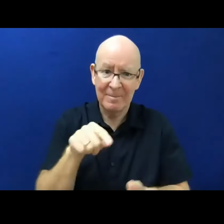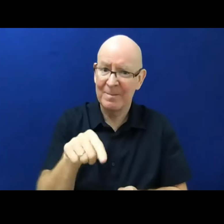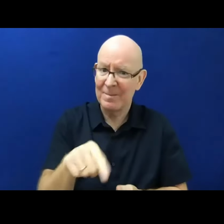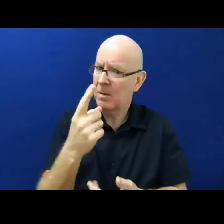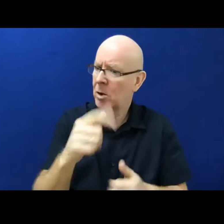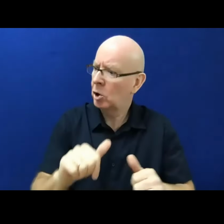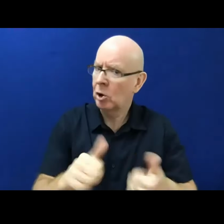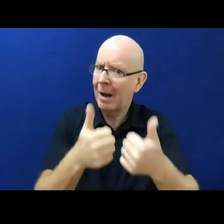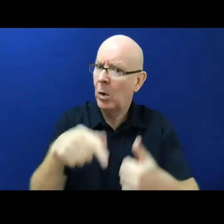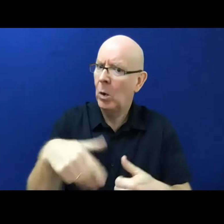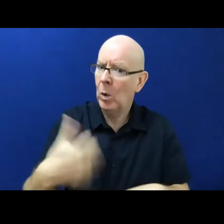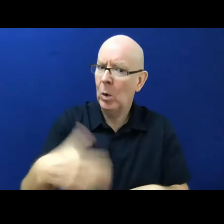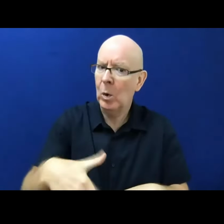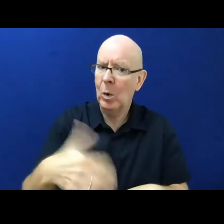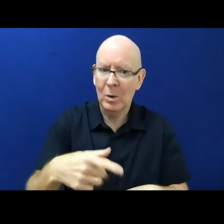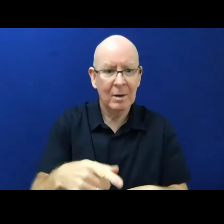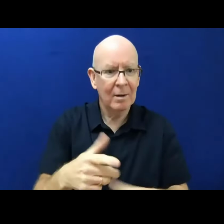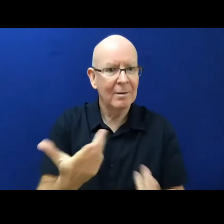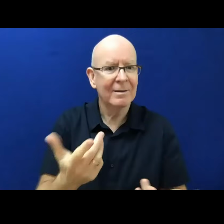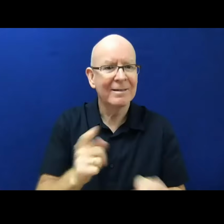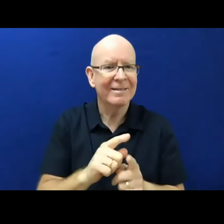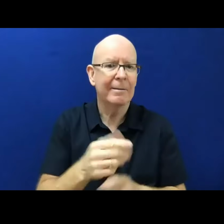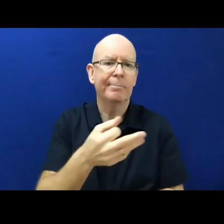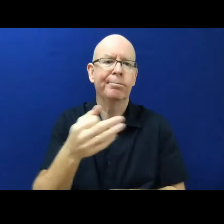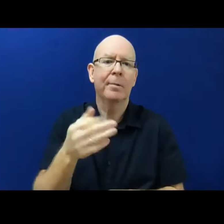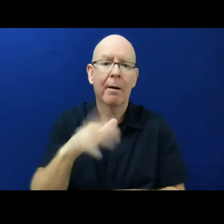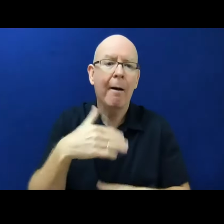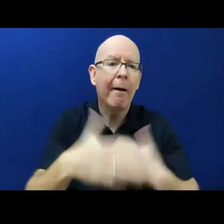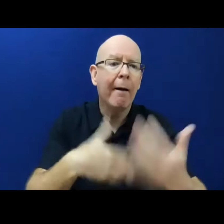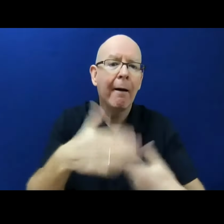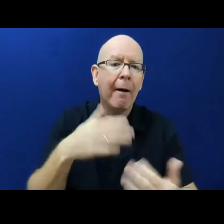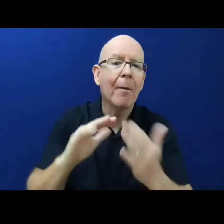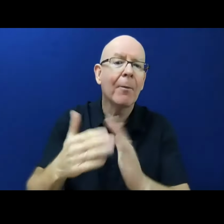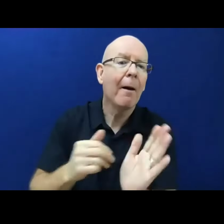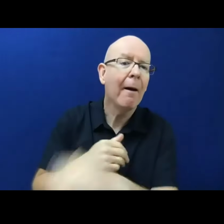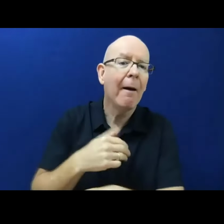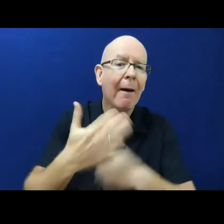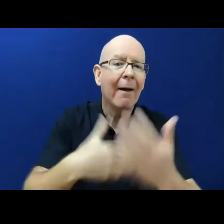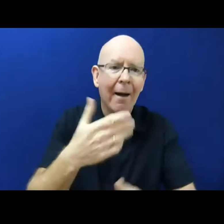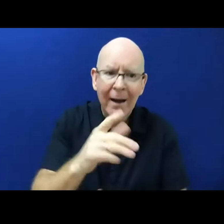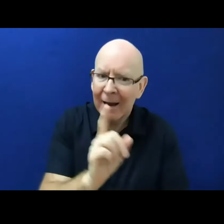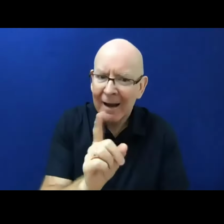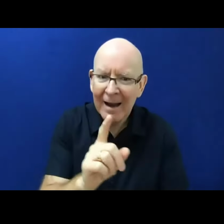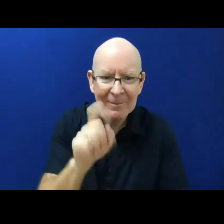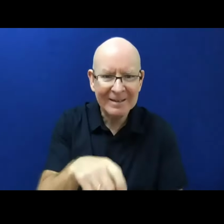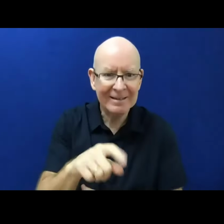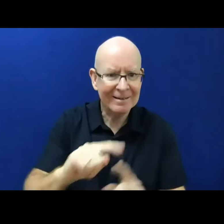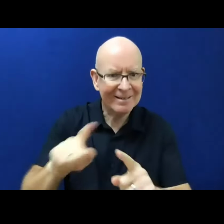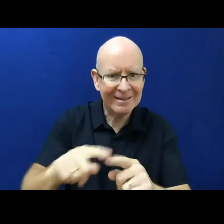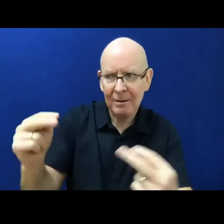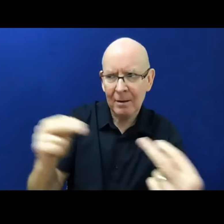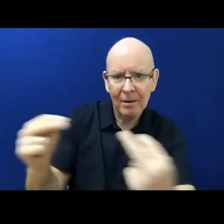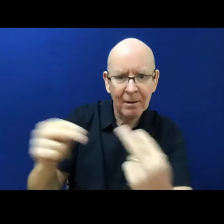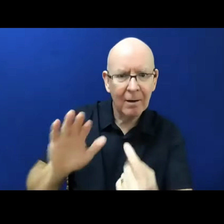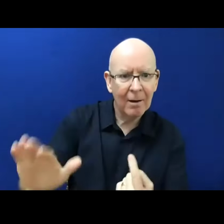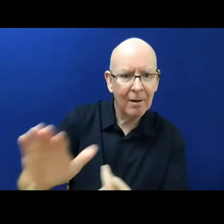behind. I will leave it there. I know that I've been a little bit disorganized. I think perhaps I have too many ideas in